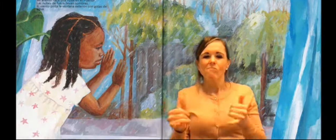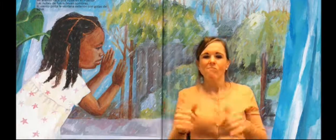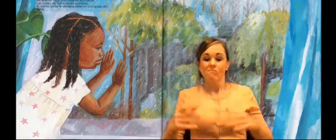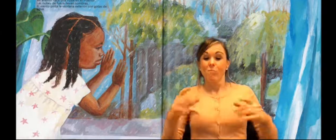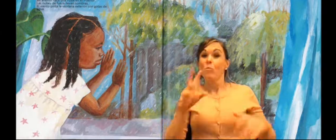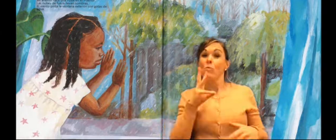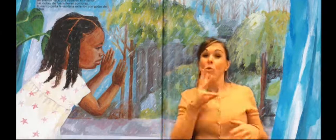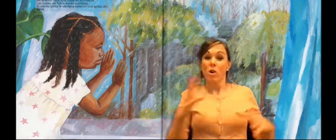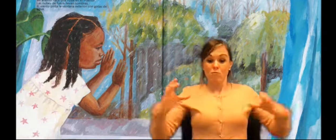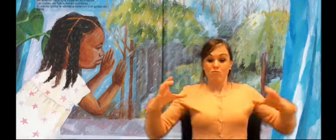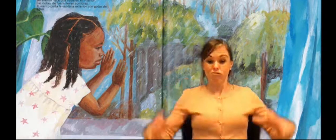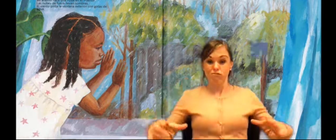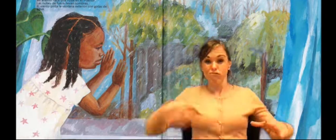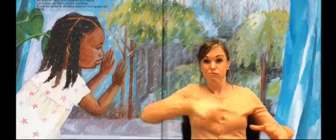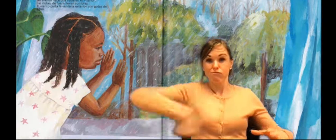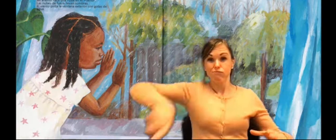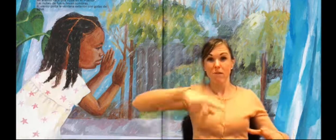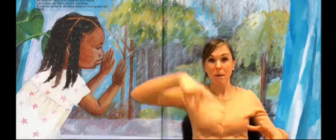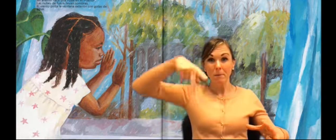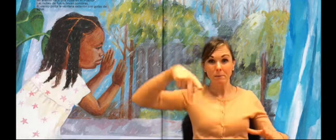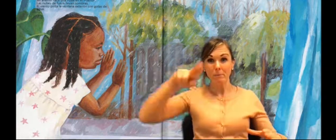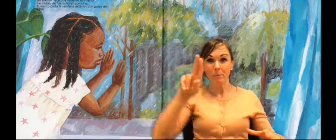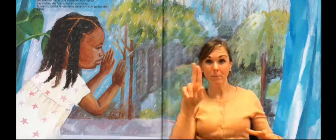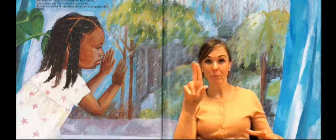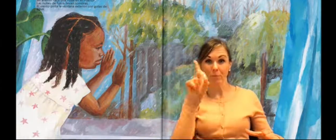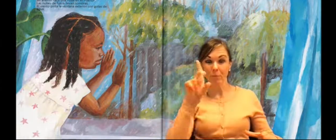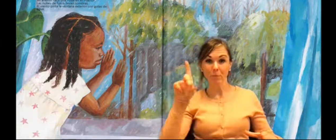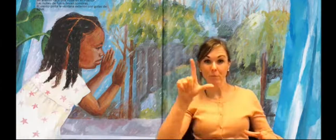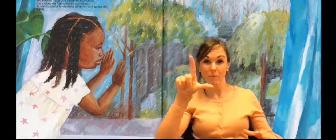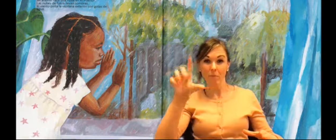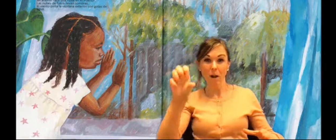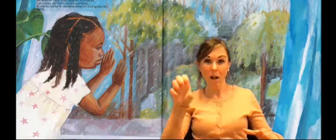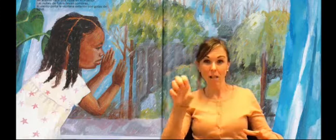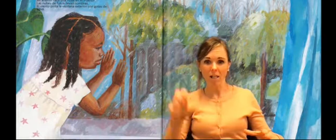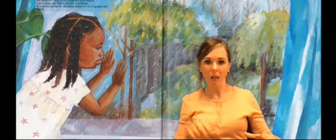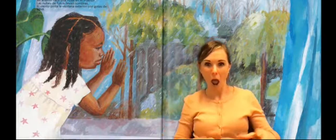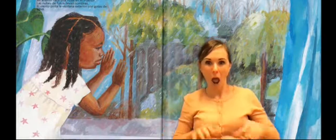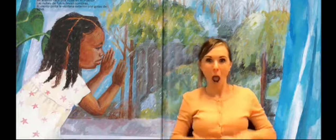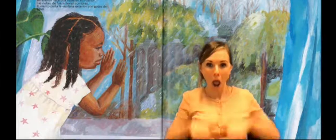and play in the puddles.